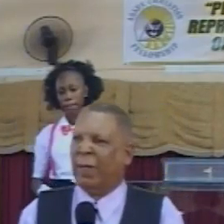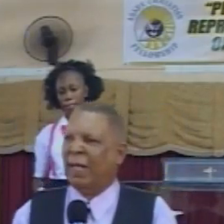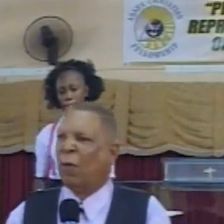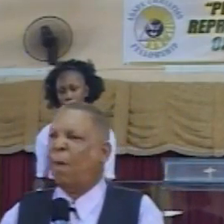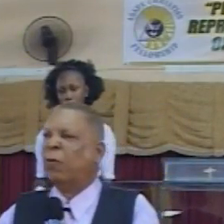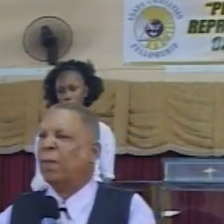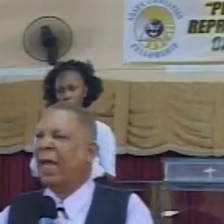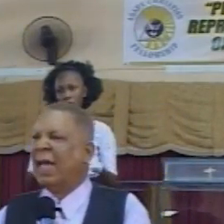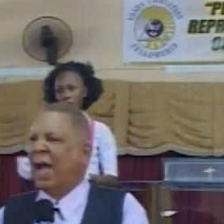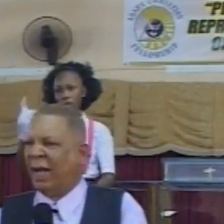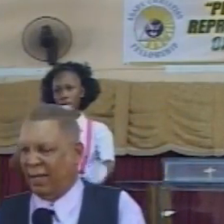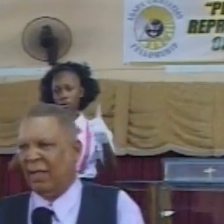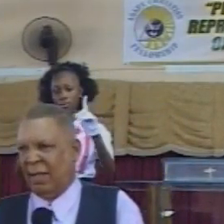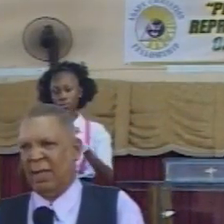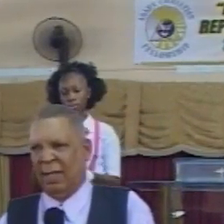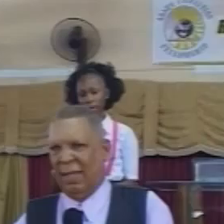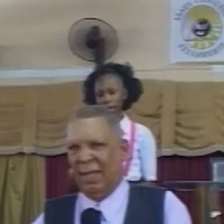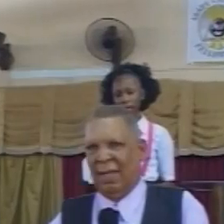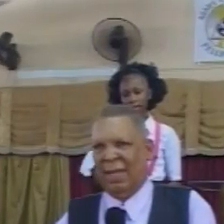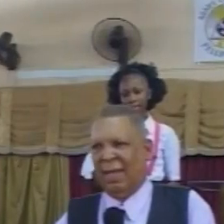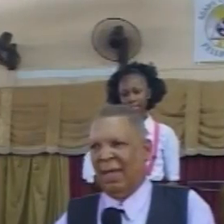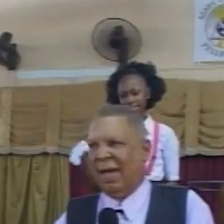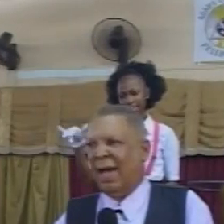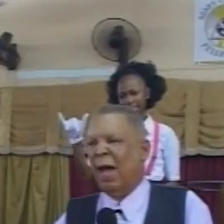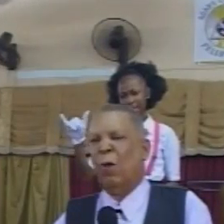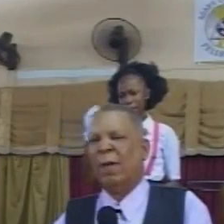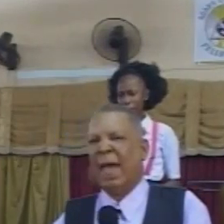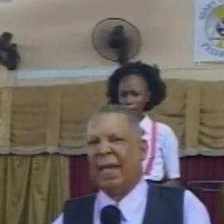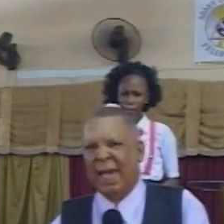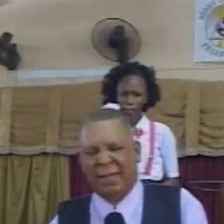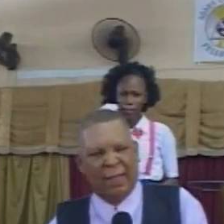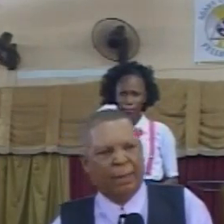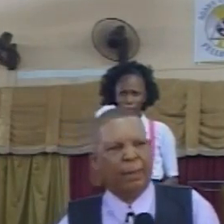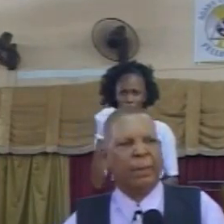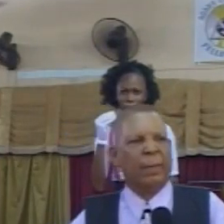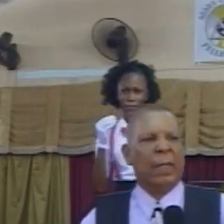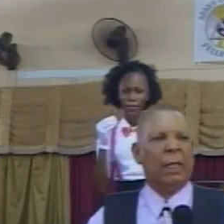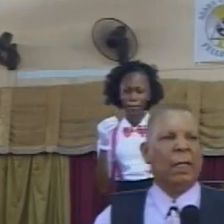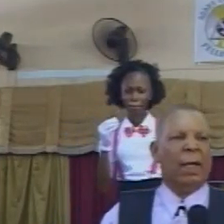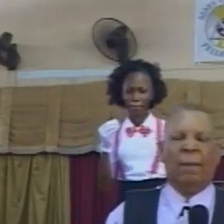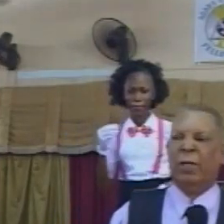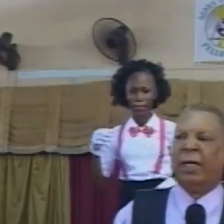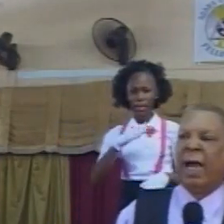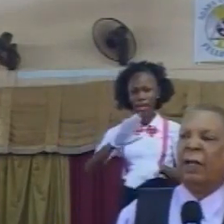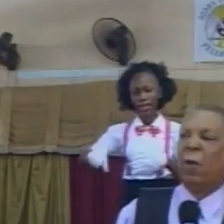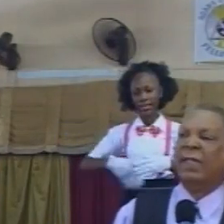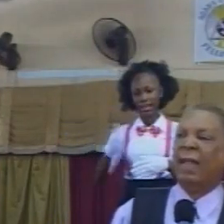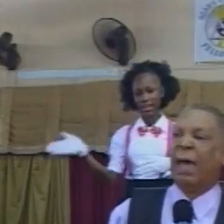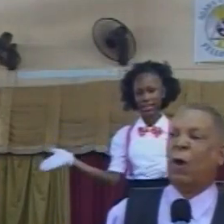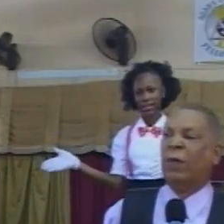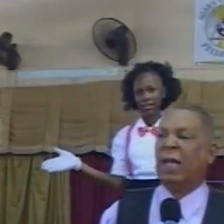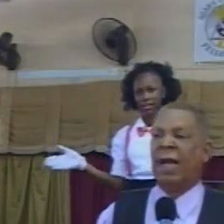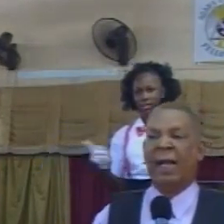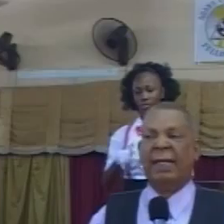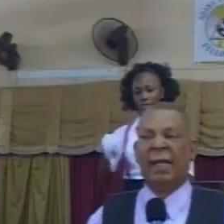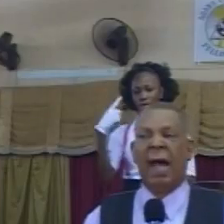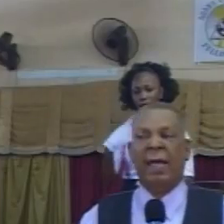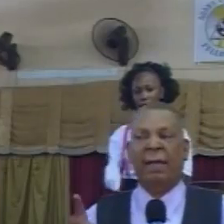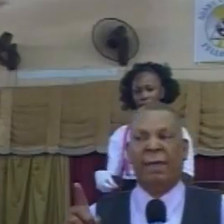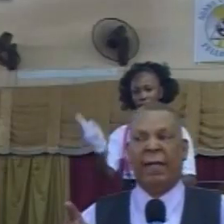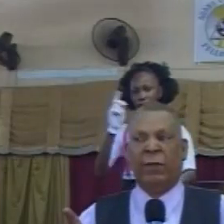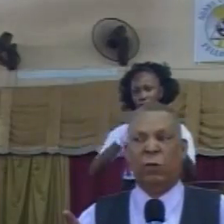You can come to my yard and hang out at my gate, but you can't come inside my house